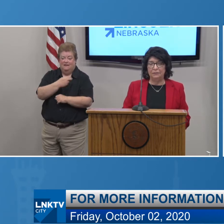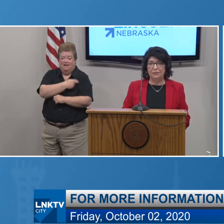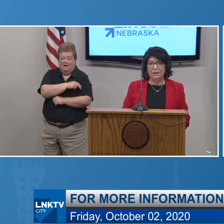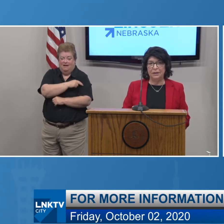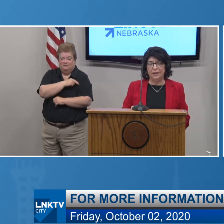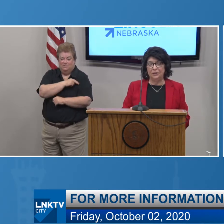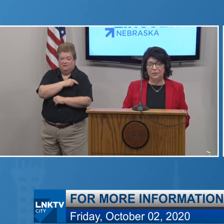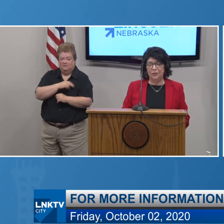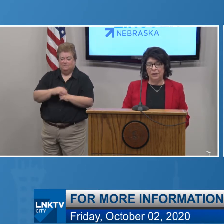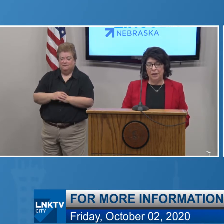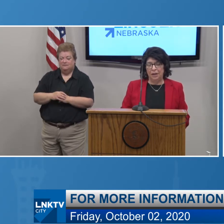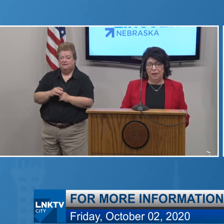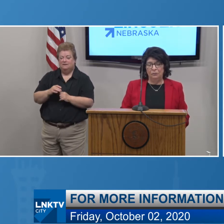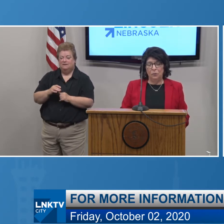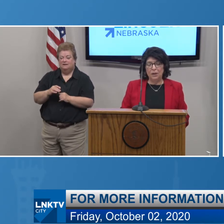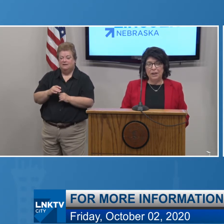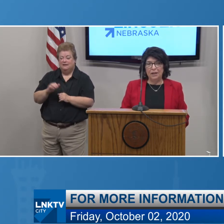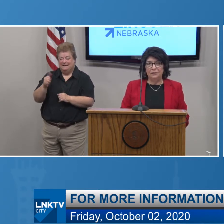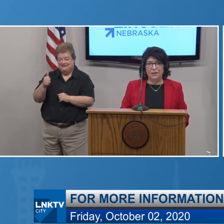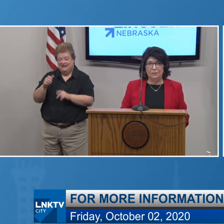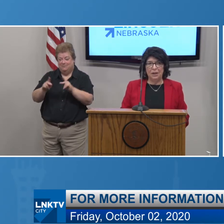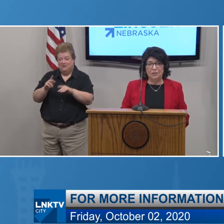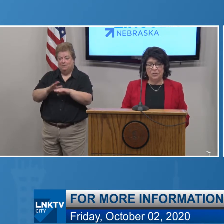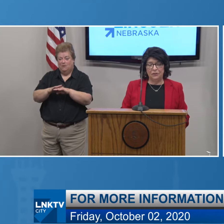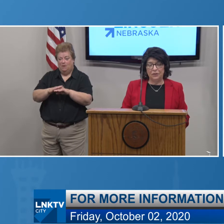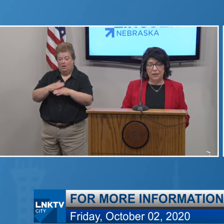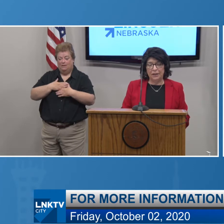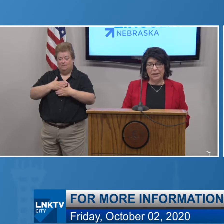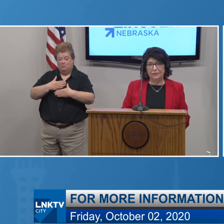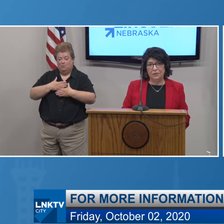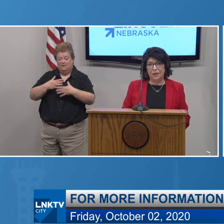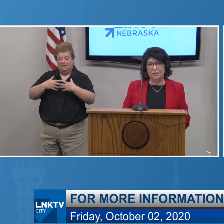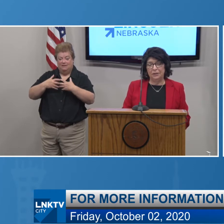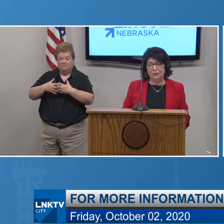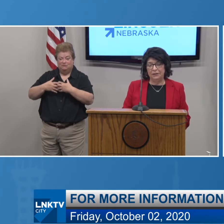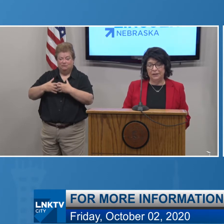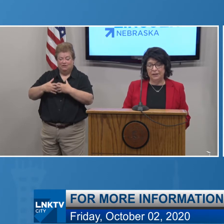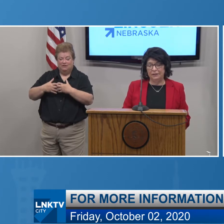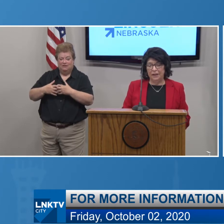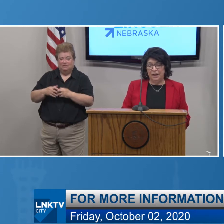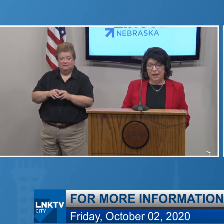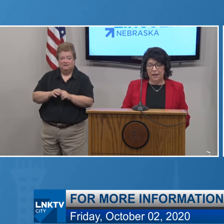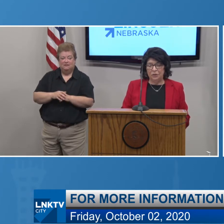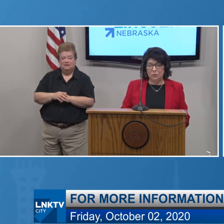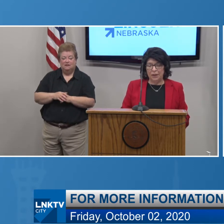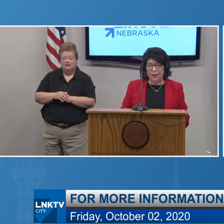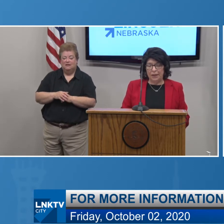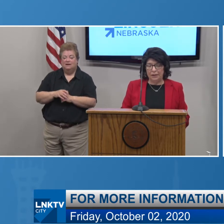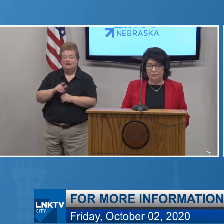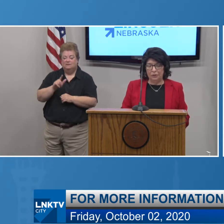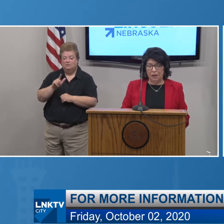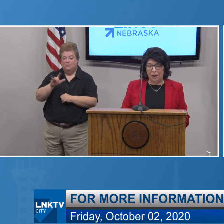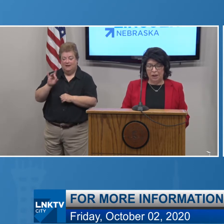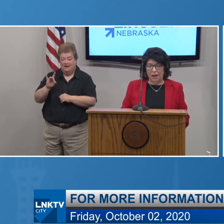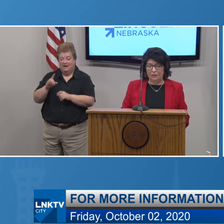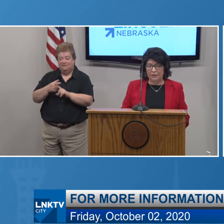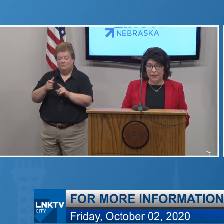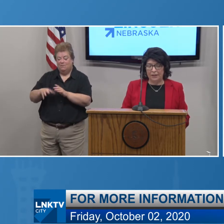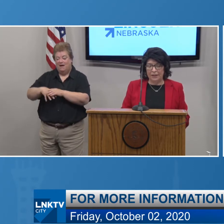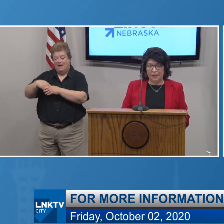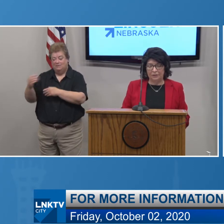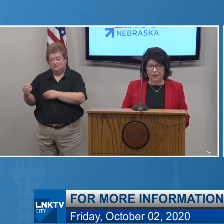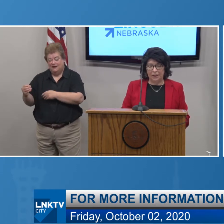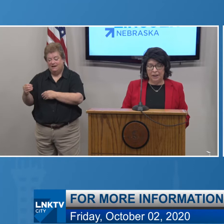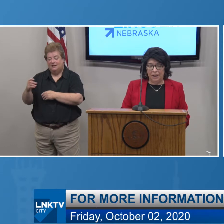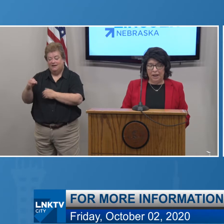10 on ventilators. 40 of these patients are Lancaster County residents and 28 are outside